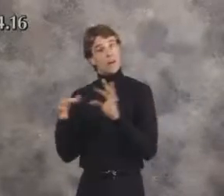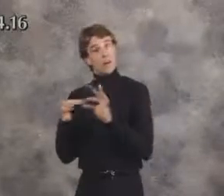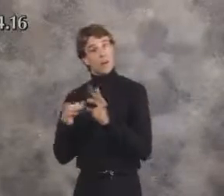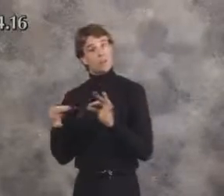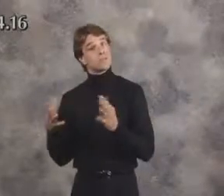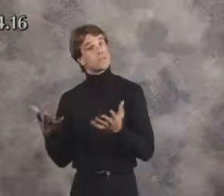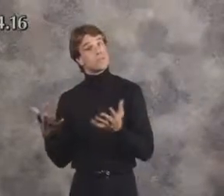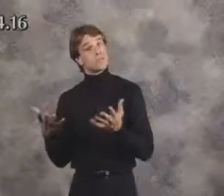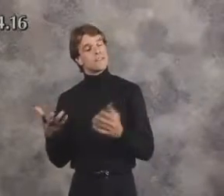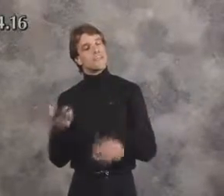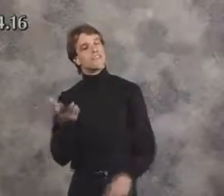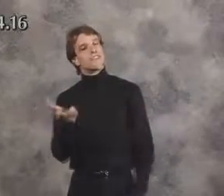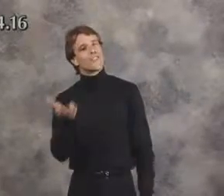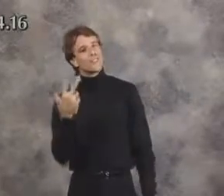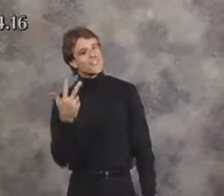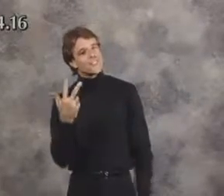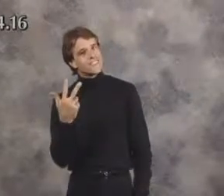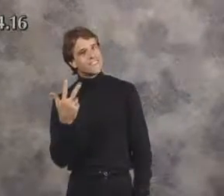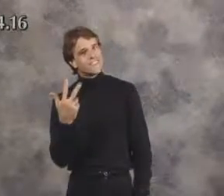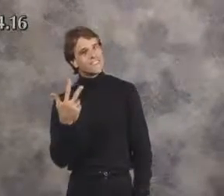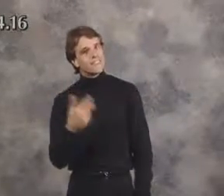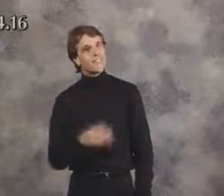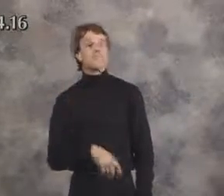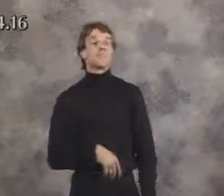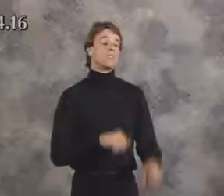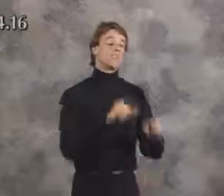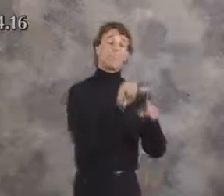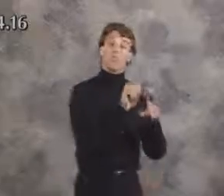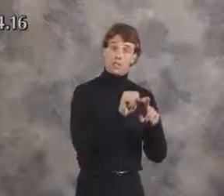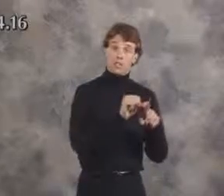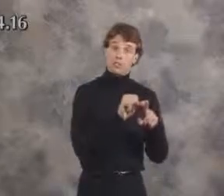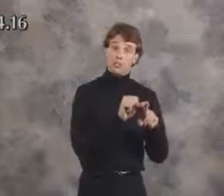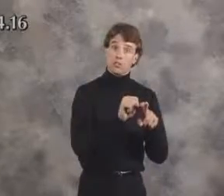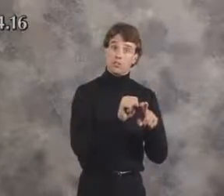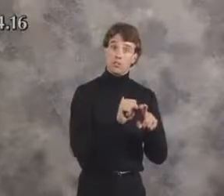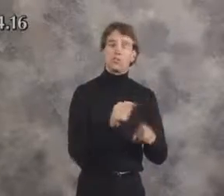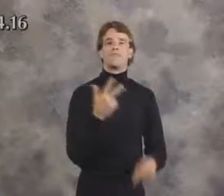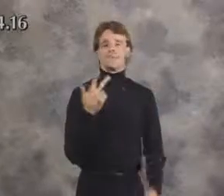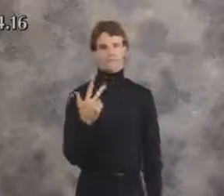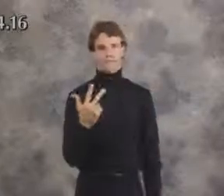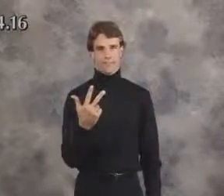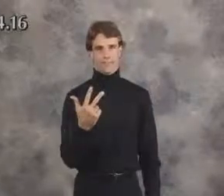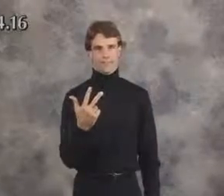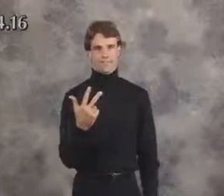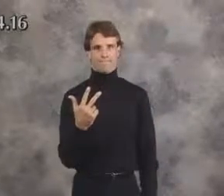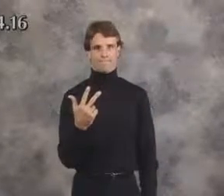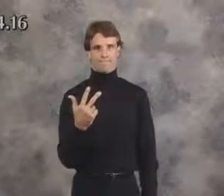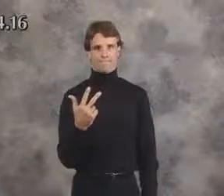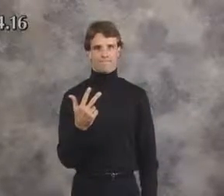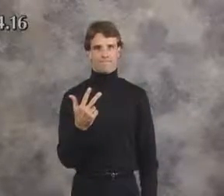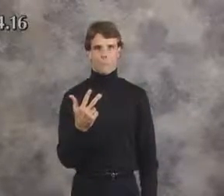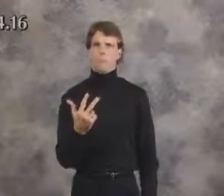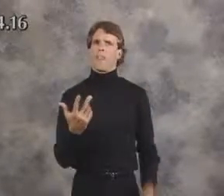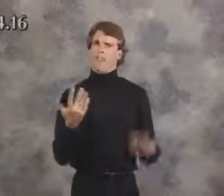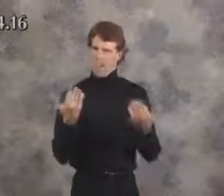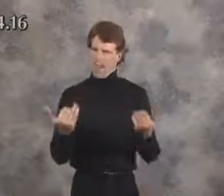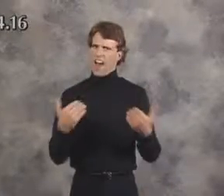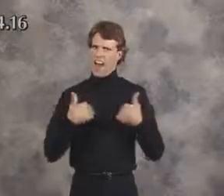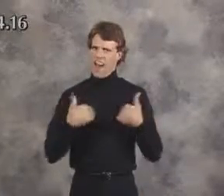carrots, and comment about the carrots is that there are 3 of them. Carrots, 3.